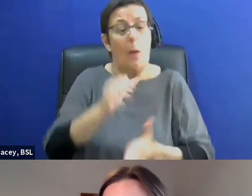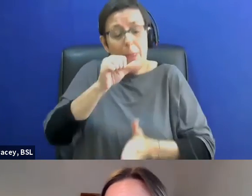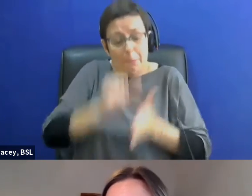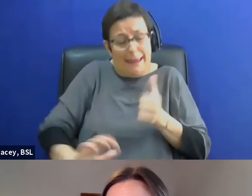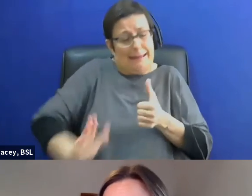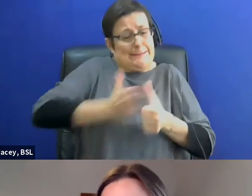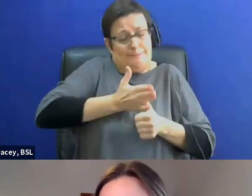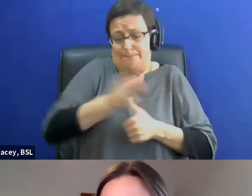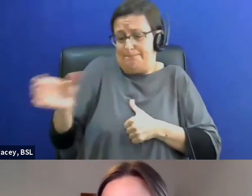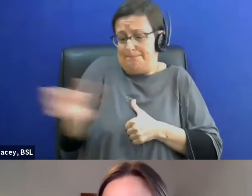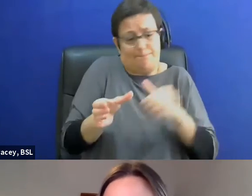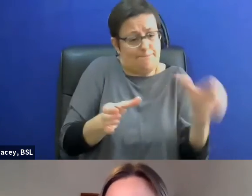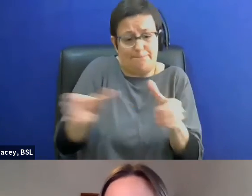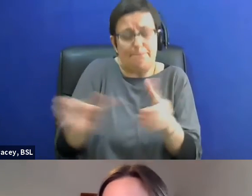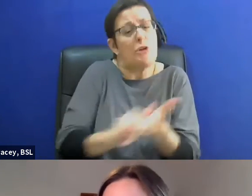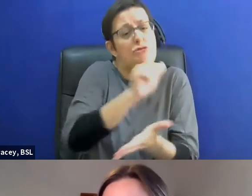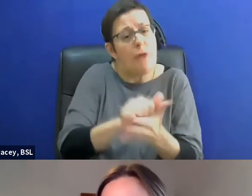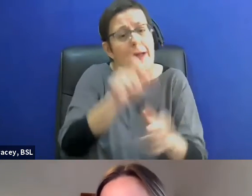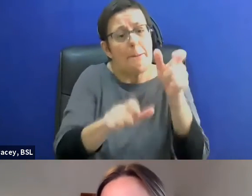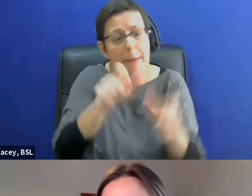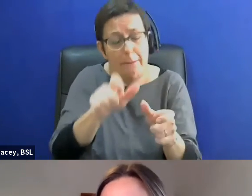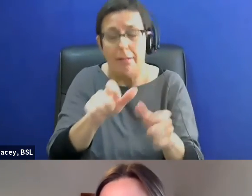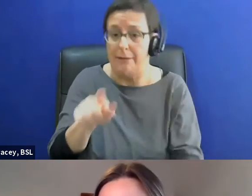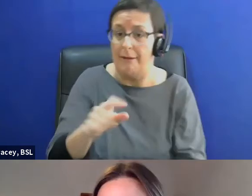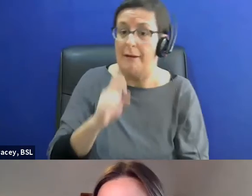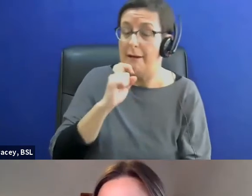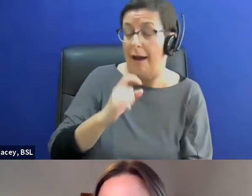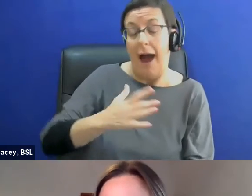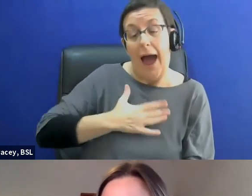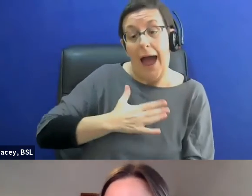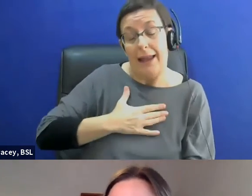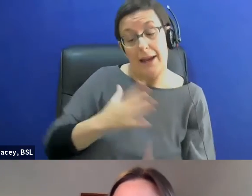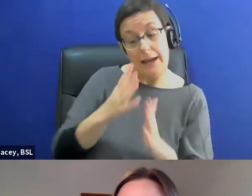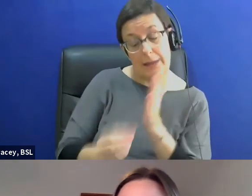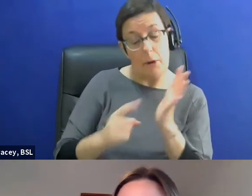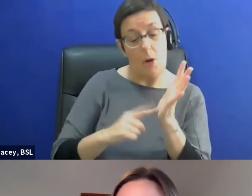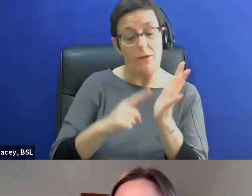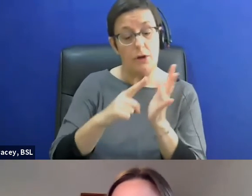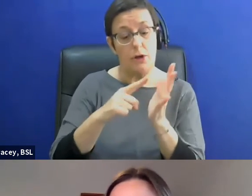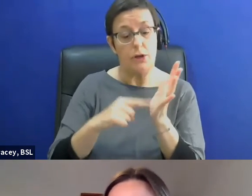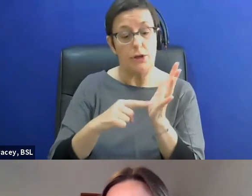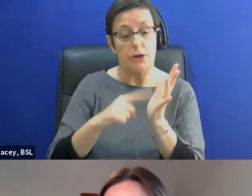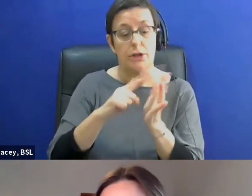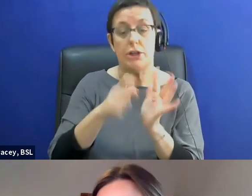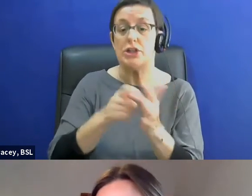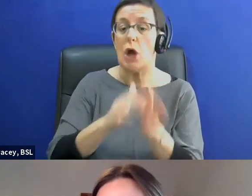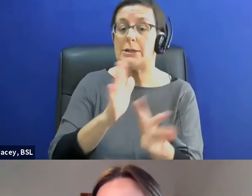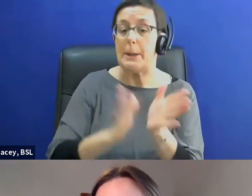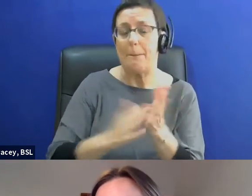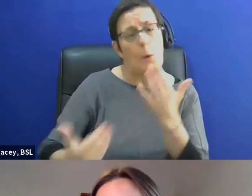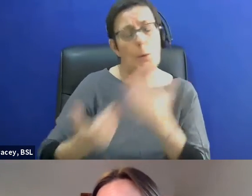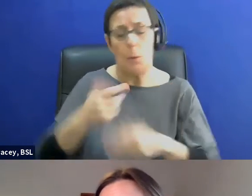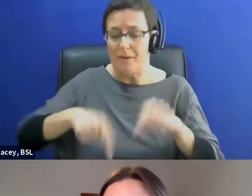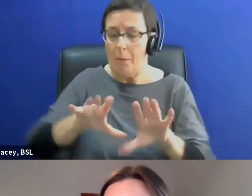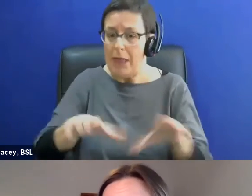decision to do that in an inclusive way. And I really liked your example from Tottenham's new stadium and how kind of your involvement and a wider